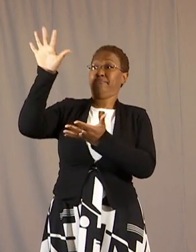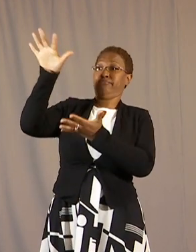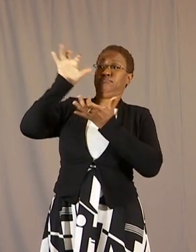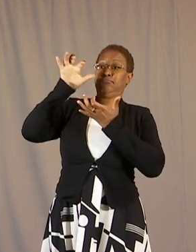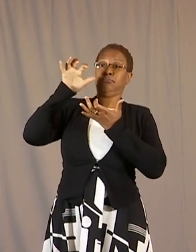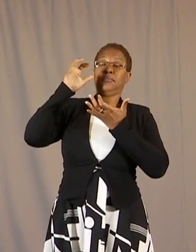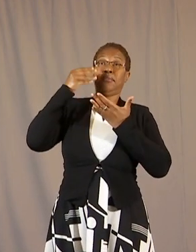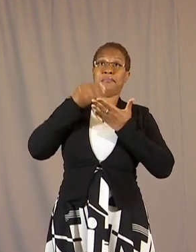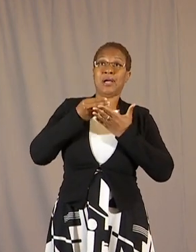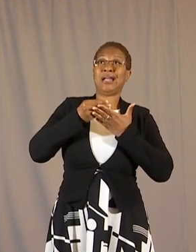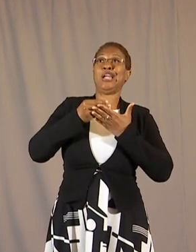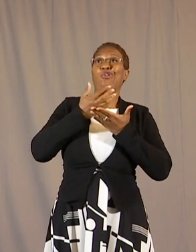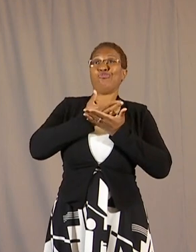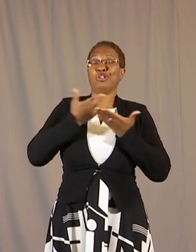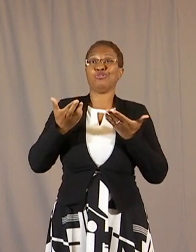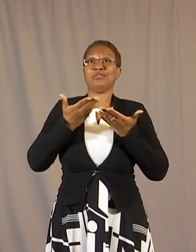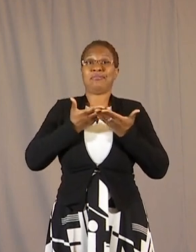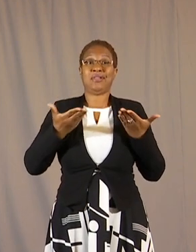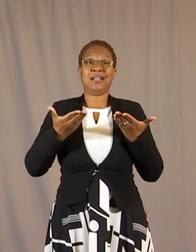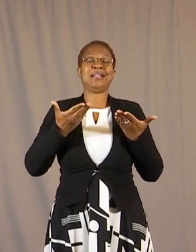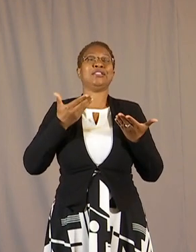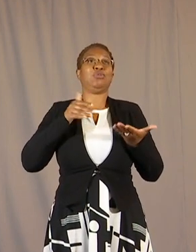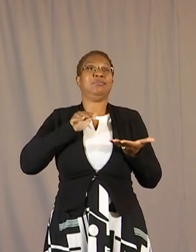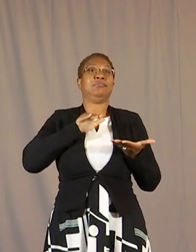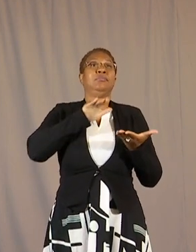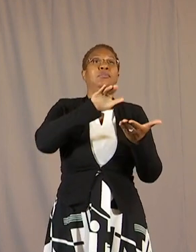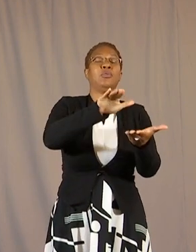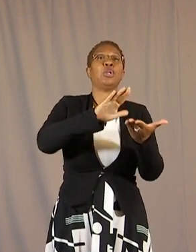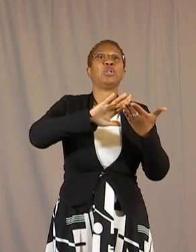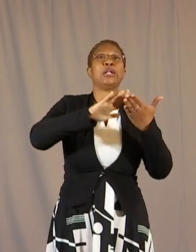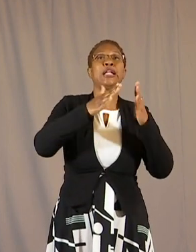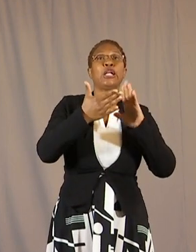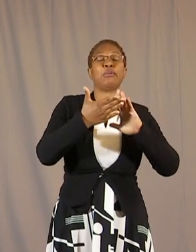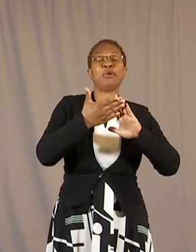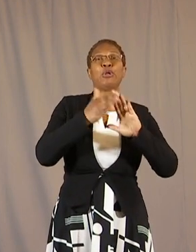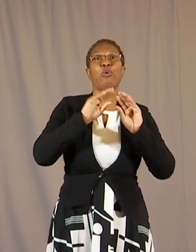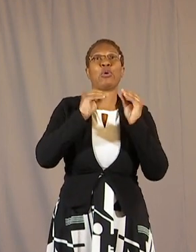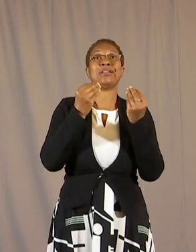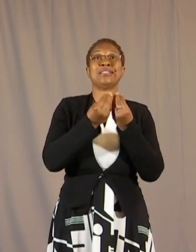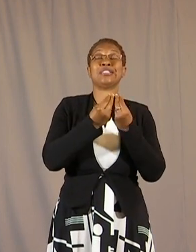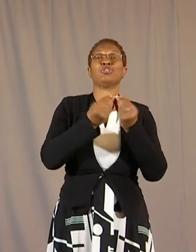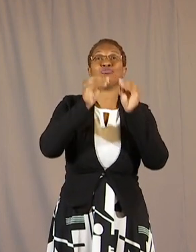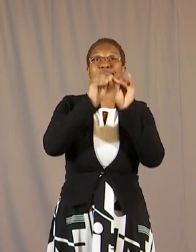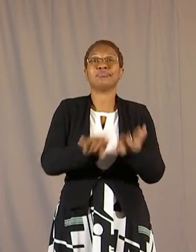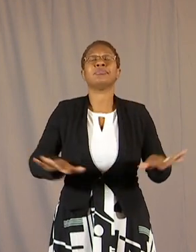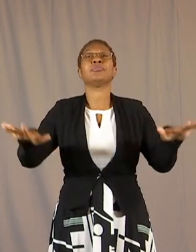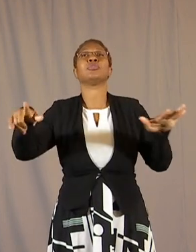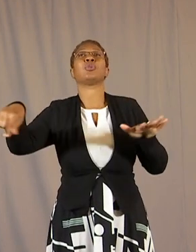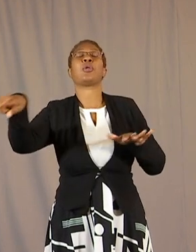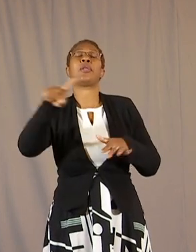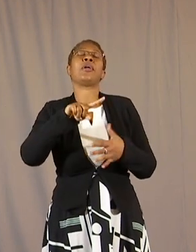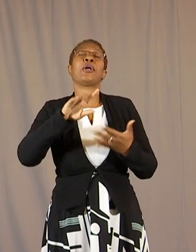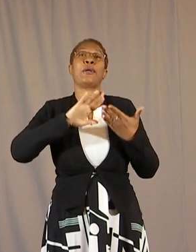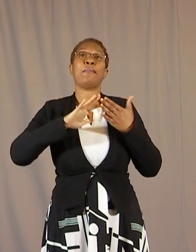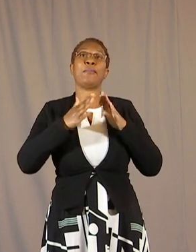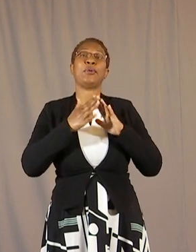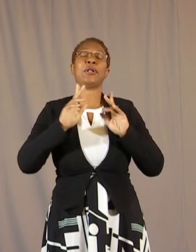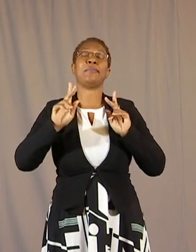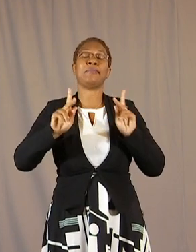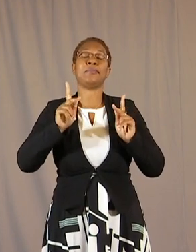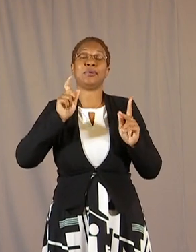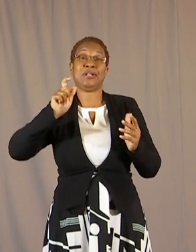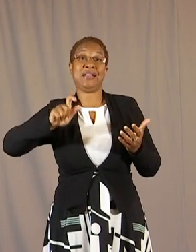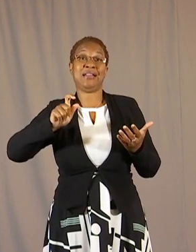community? That's what I want to push more. And I think we did a great example of that in the Rapid Response